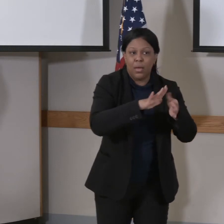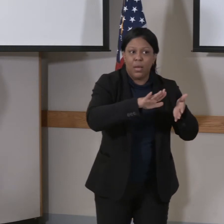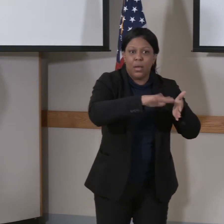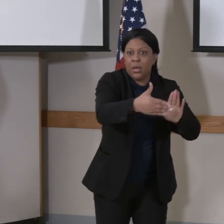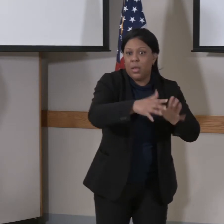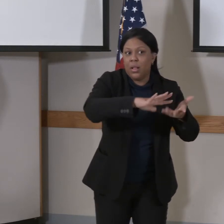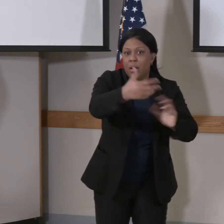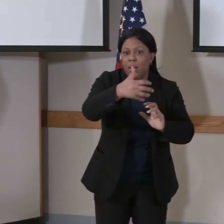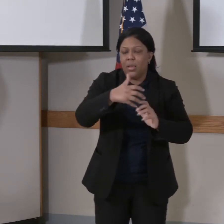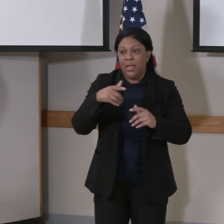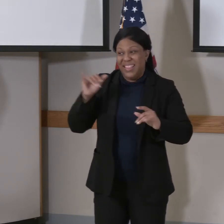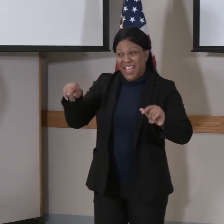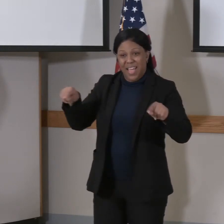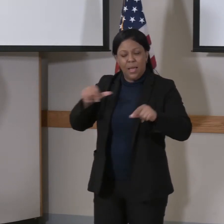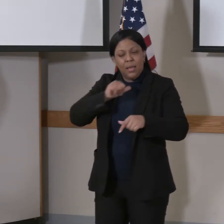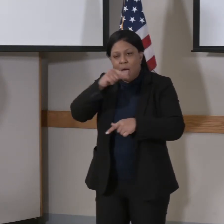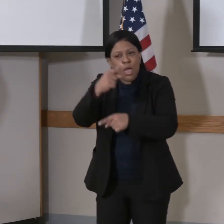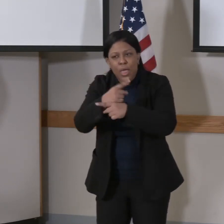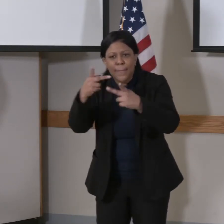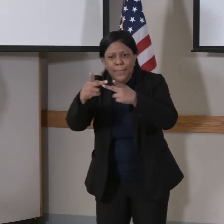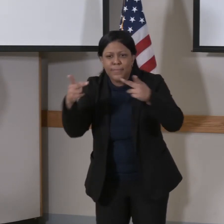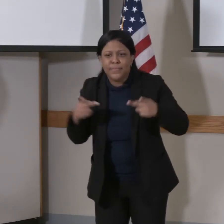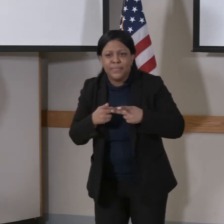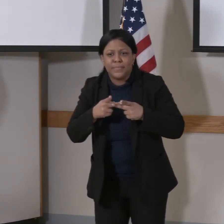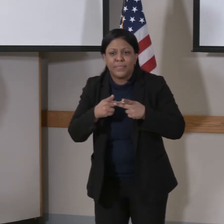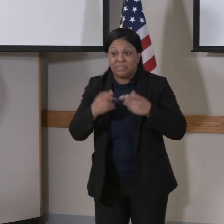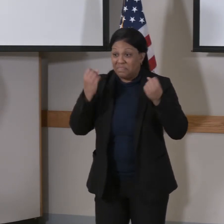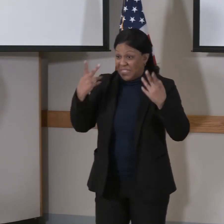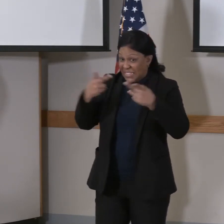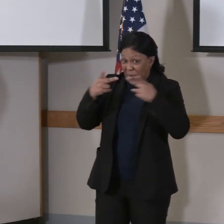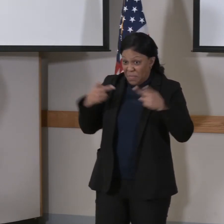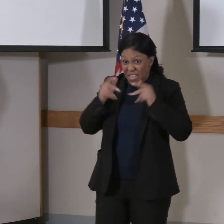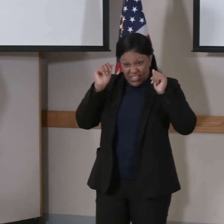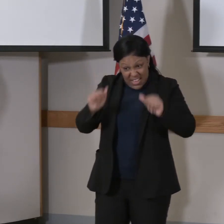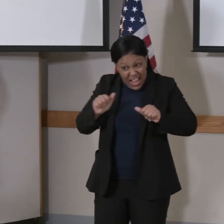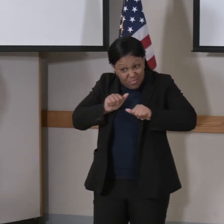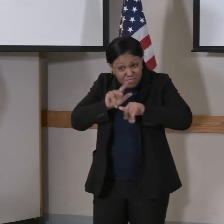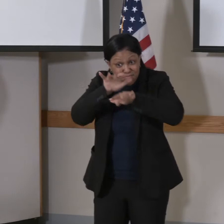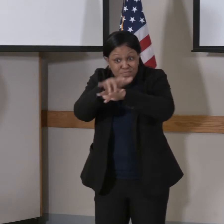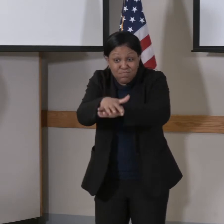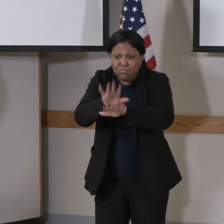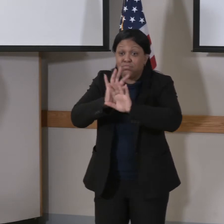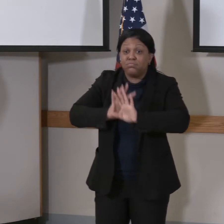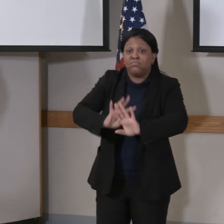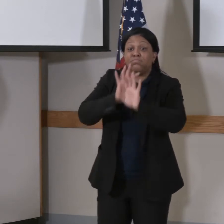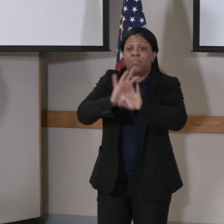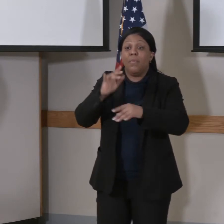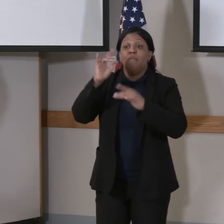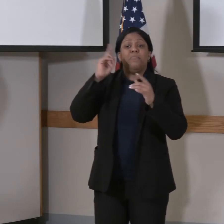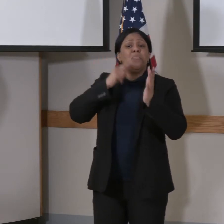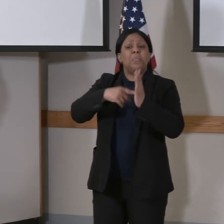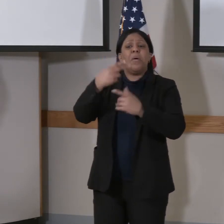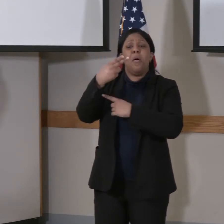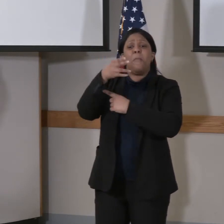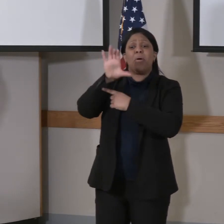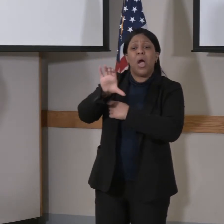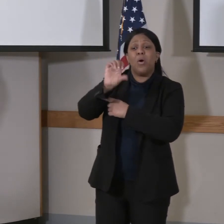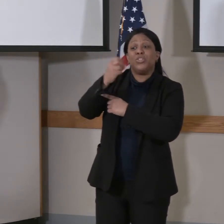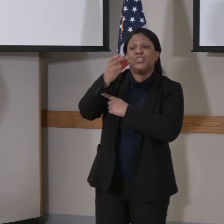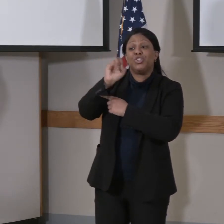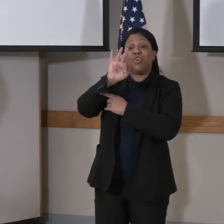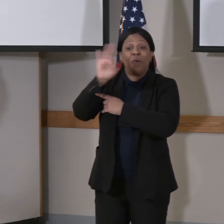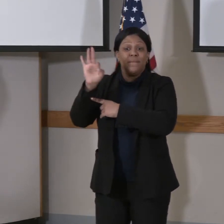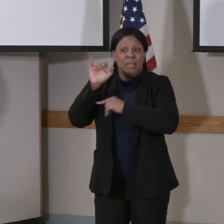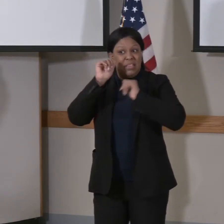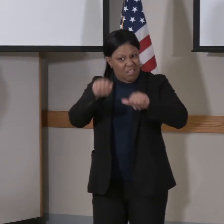are designated by the Hennepin County Sheriff's Office. There's public areas. There's many places. The freeway is not one of those places. So just to